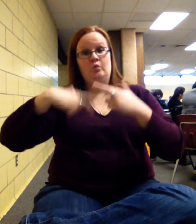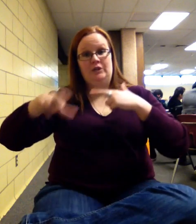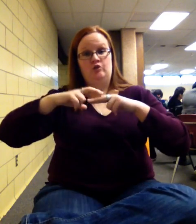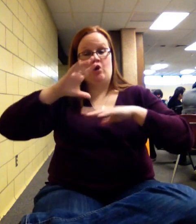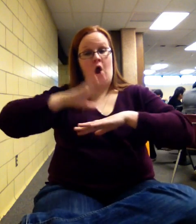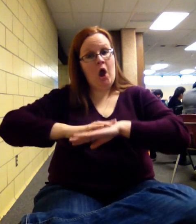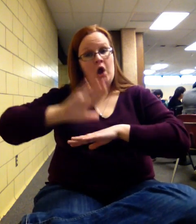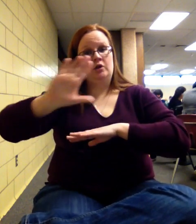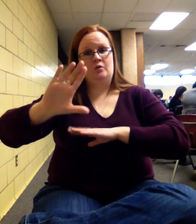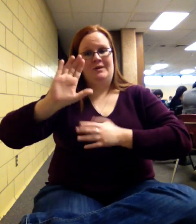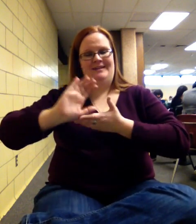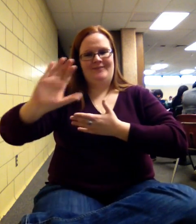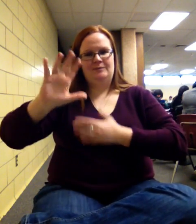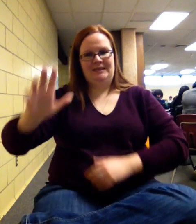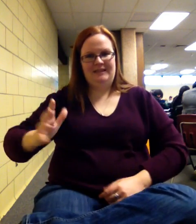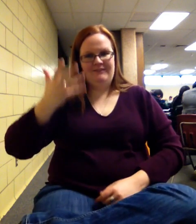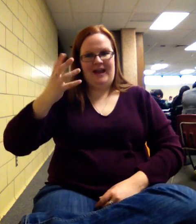investment, the 5% that the bank put in.